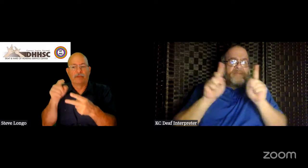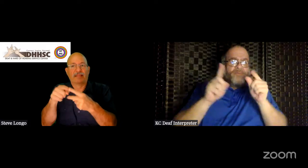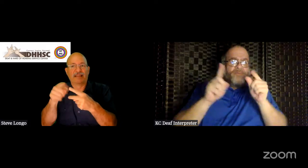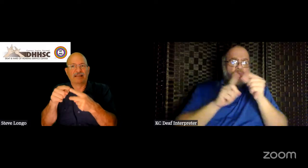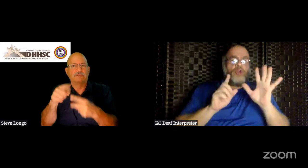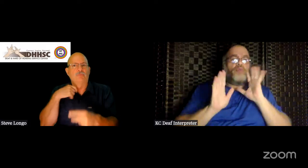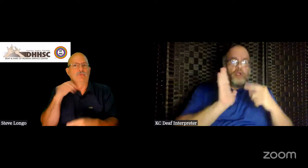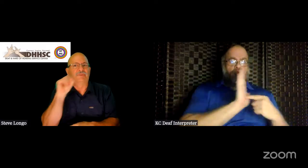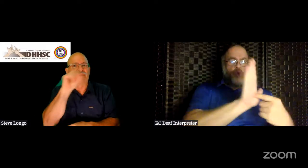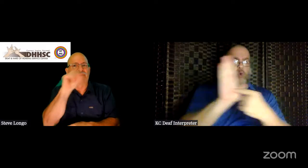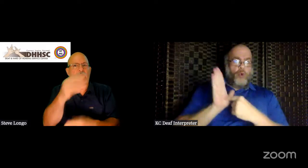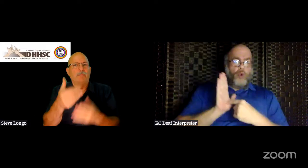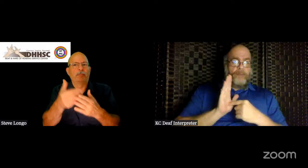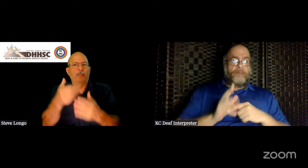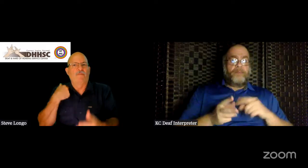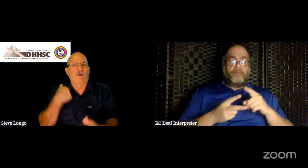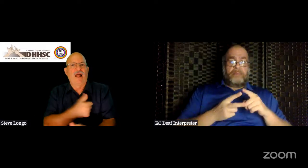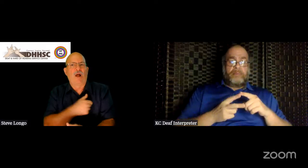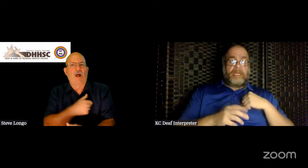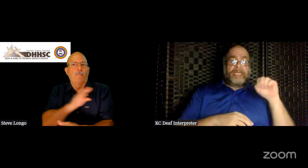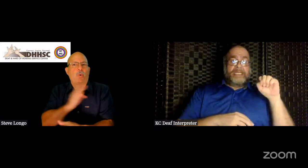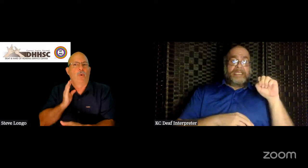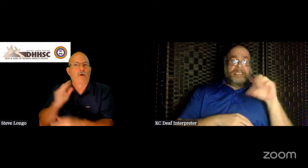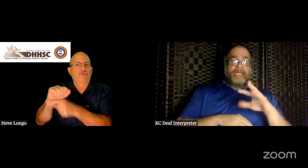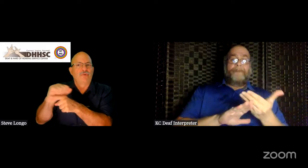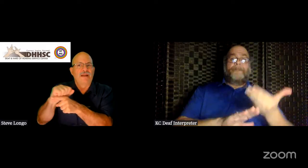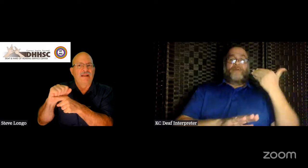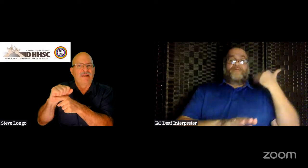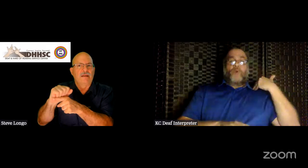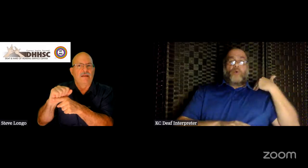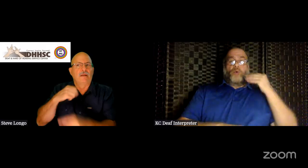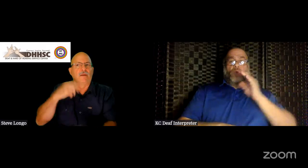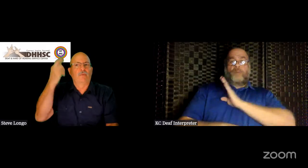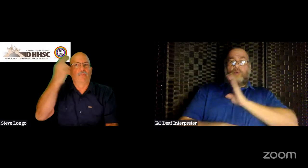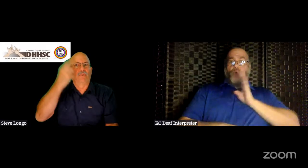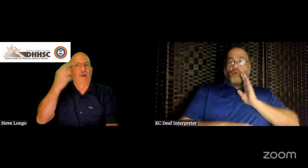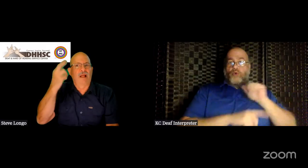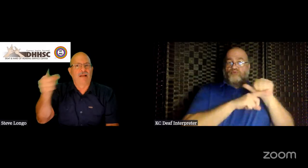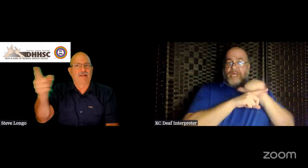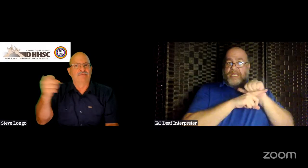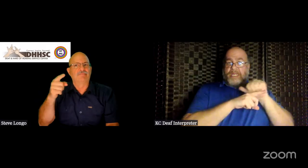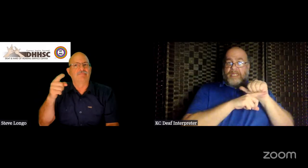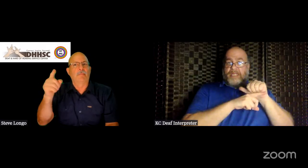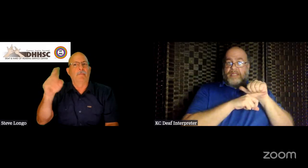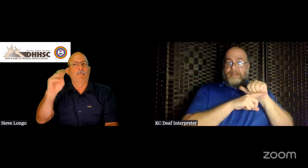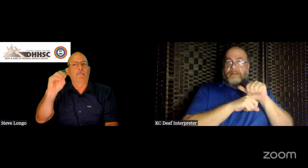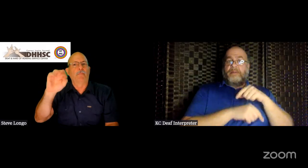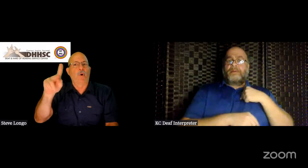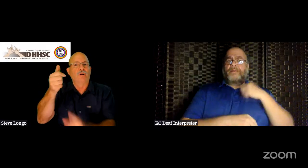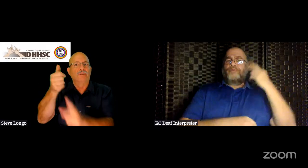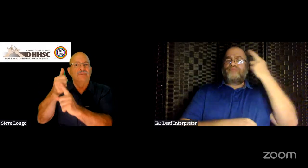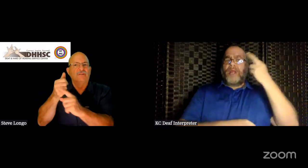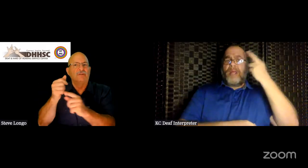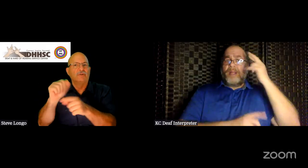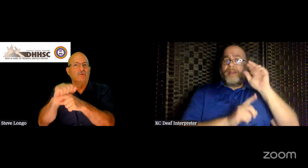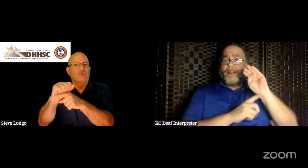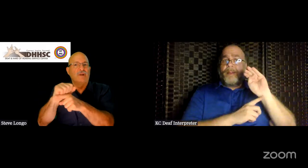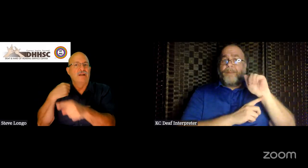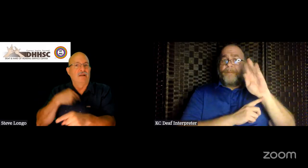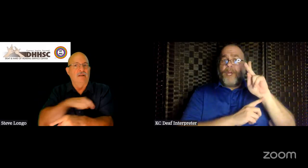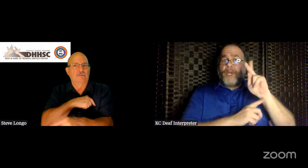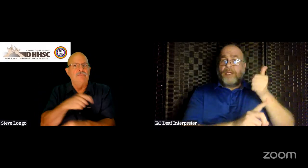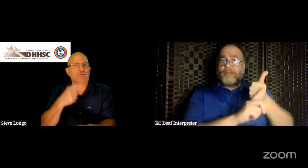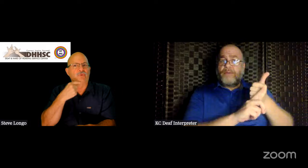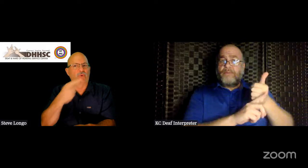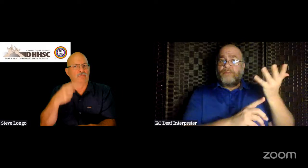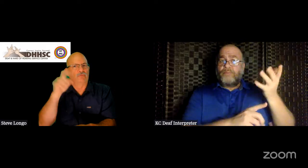We have two things. They're very similar, but we'll be talking about them. The board's